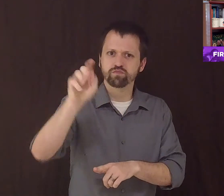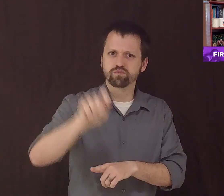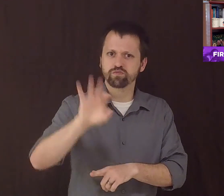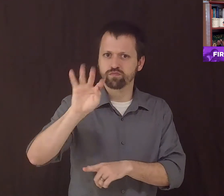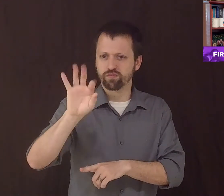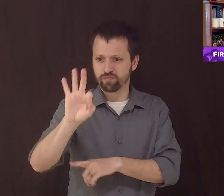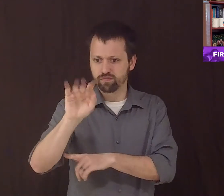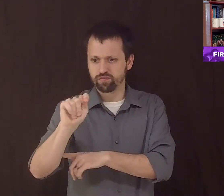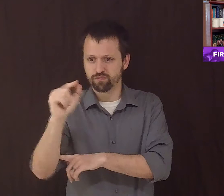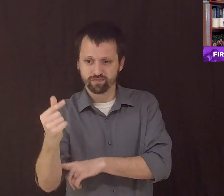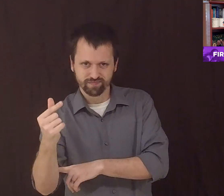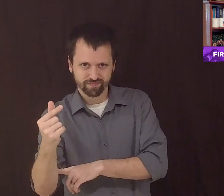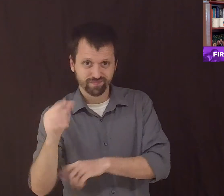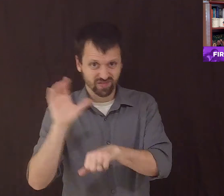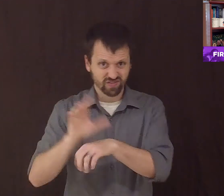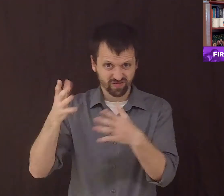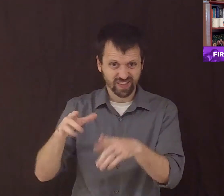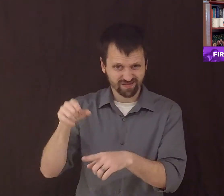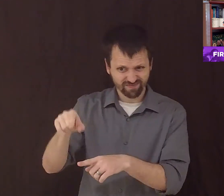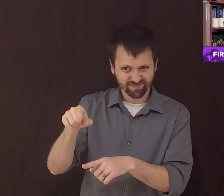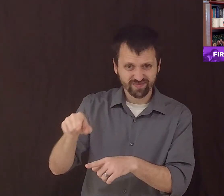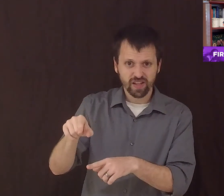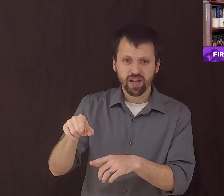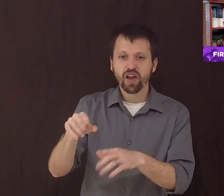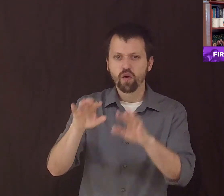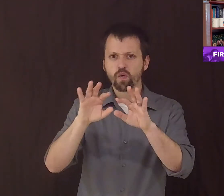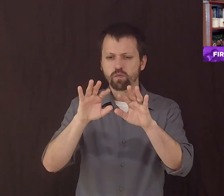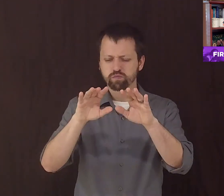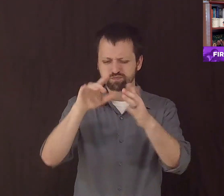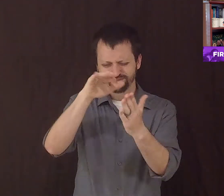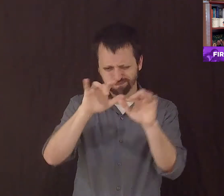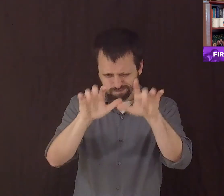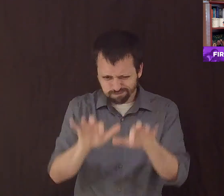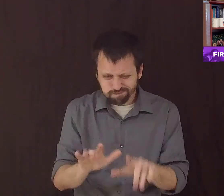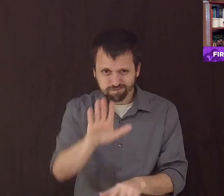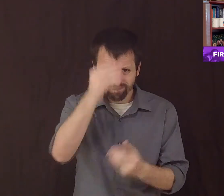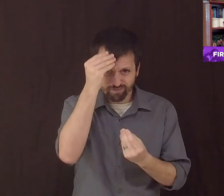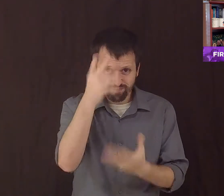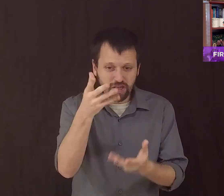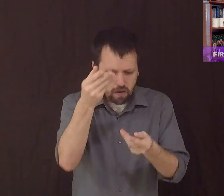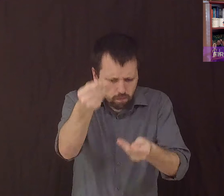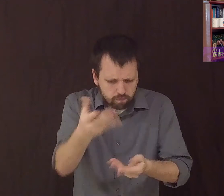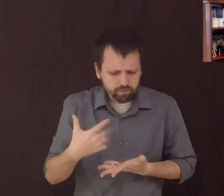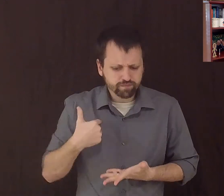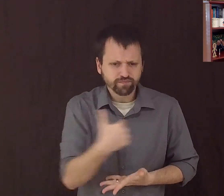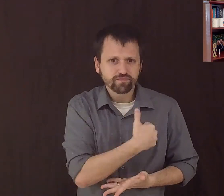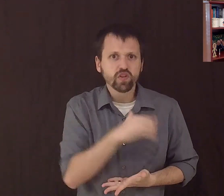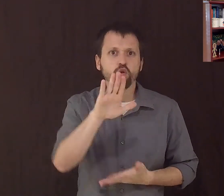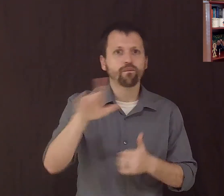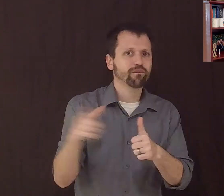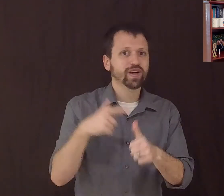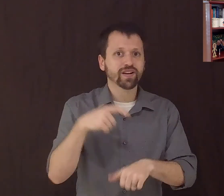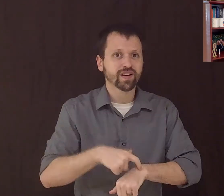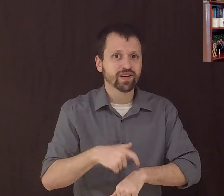crbible.com/FTG at the end of this service and fill out the form and let us know that this is your first time, because we want to connect with you. As we are worshiping, know